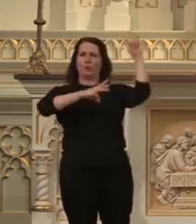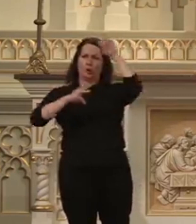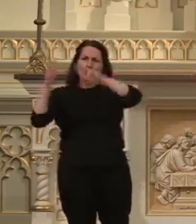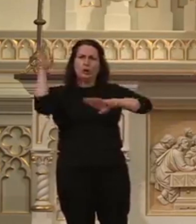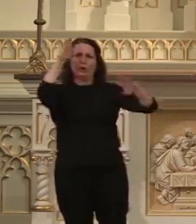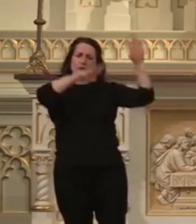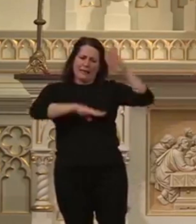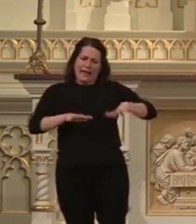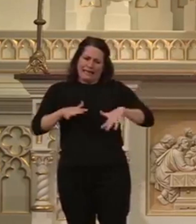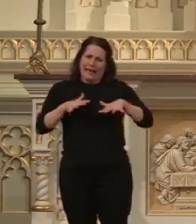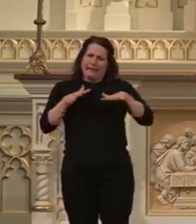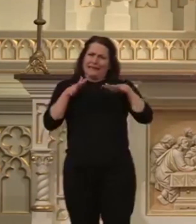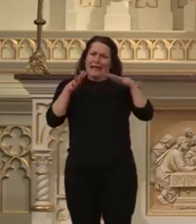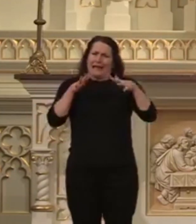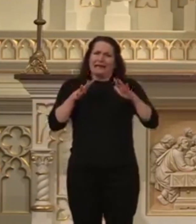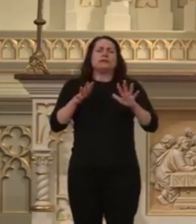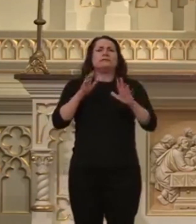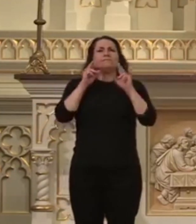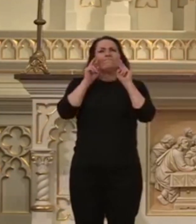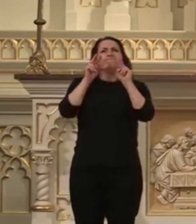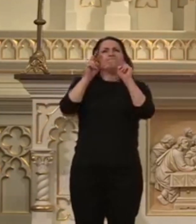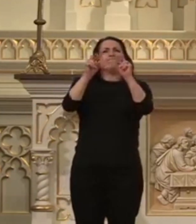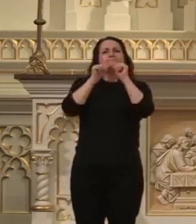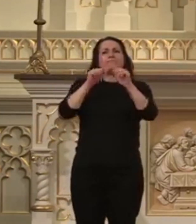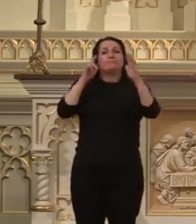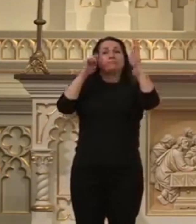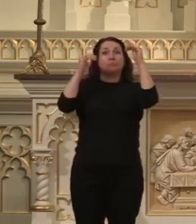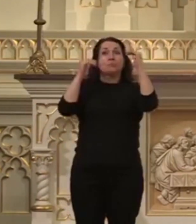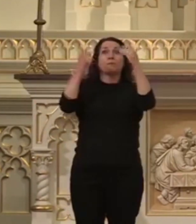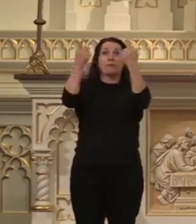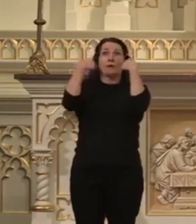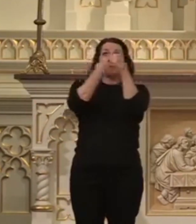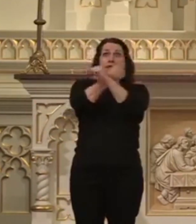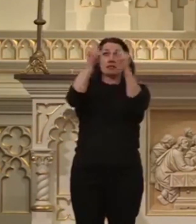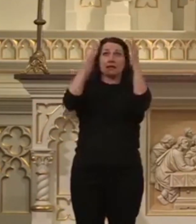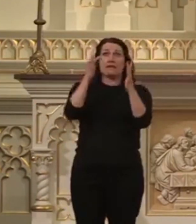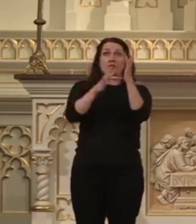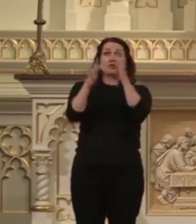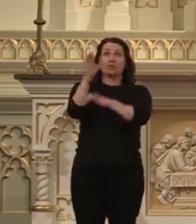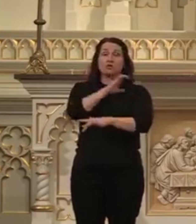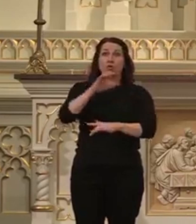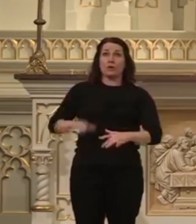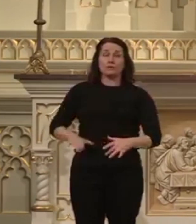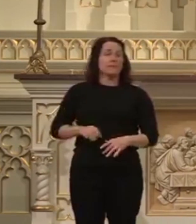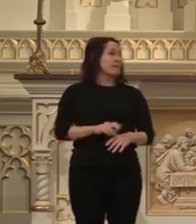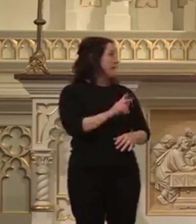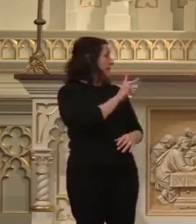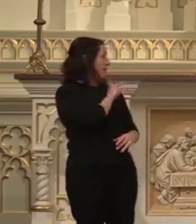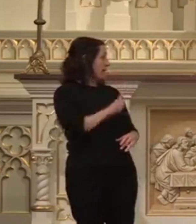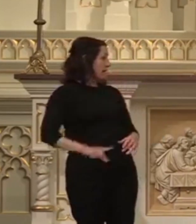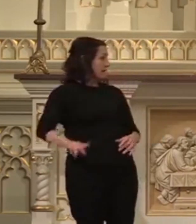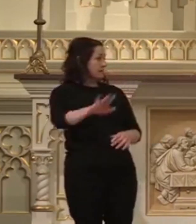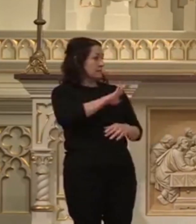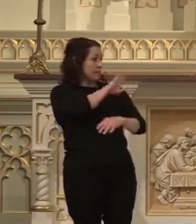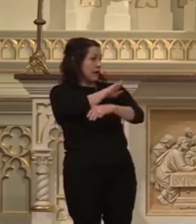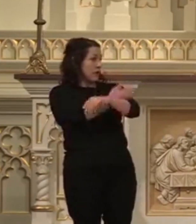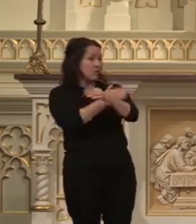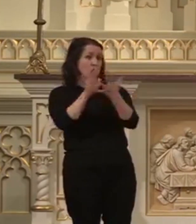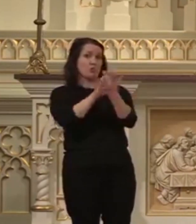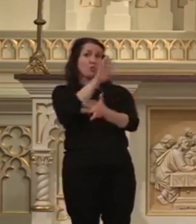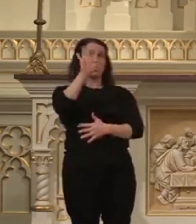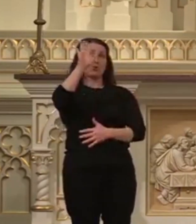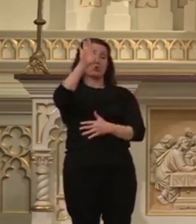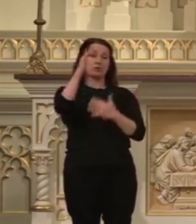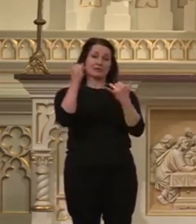we await the blessed hope and the coming of our Savior, Jesus Christ. For the kingdom, the power, and glory are yours, now